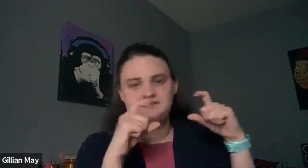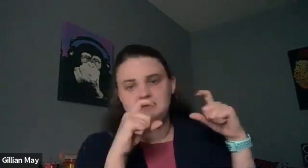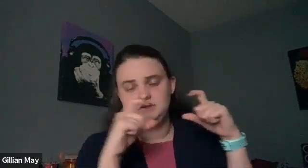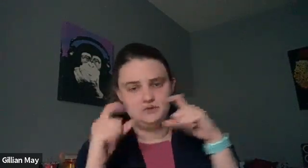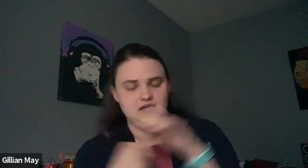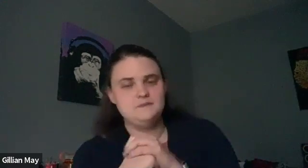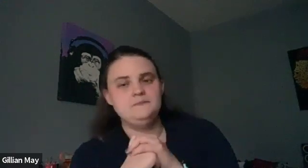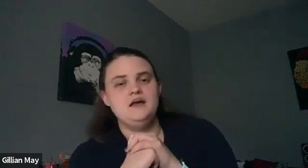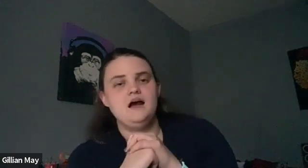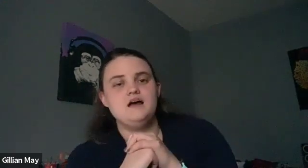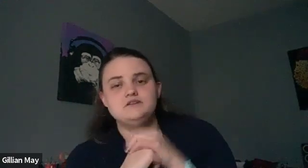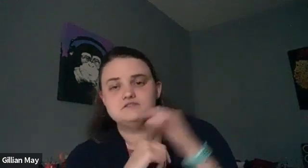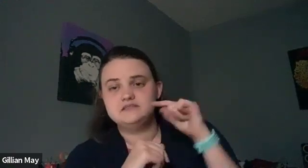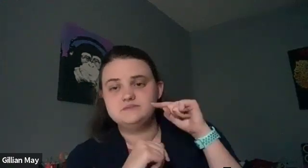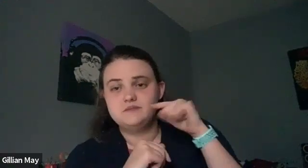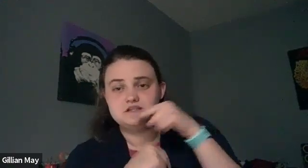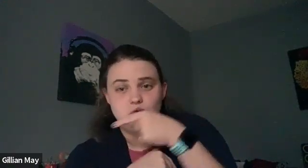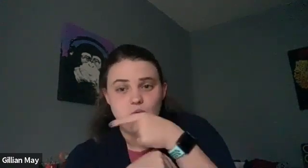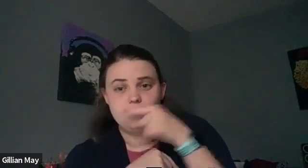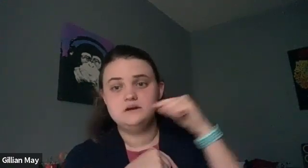like you're holding it. I've also seen some that's corn.